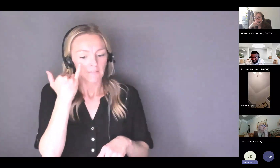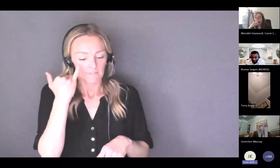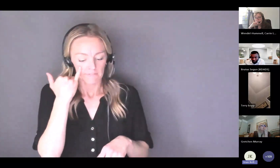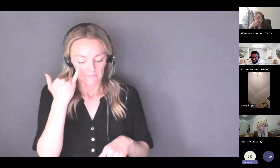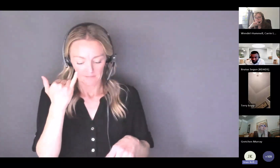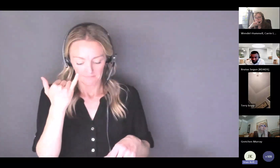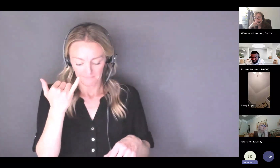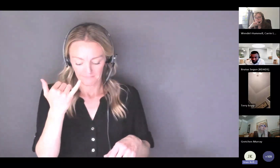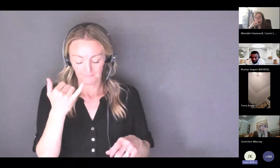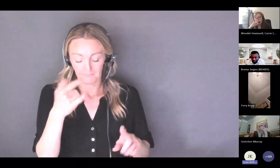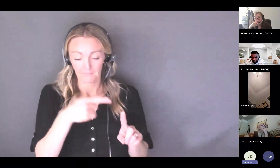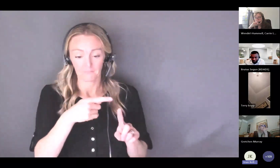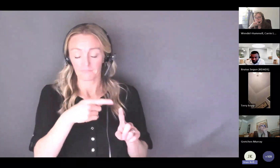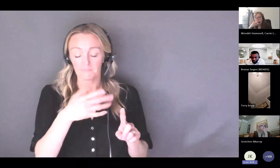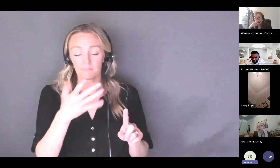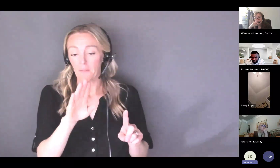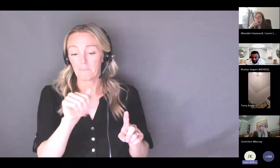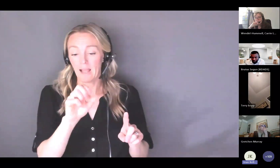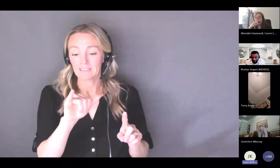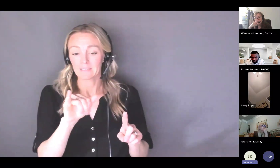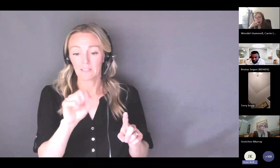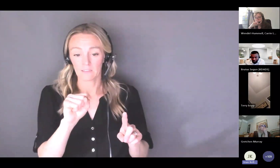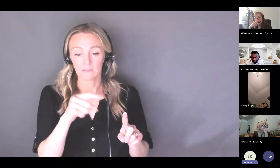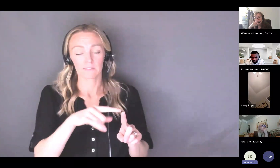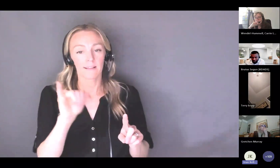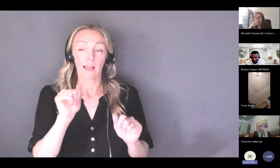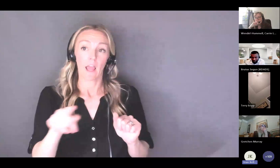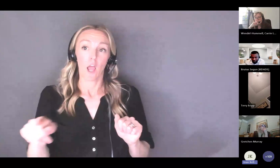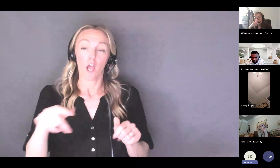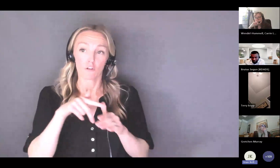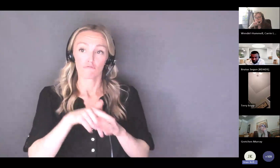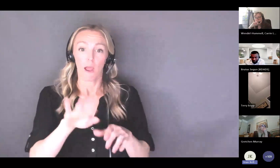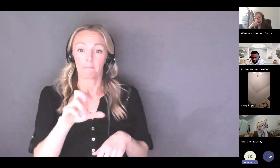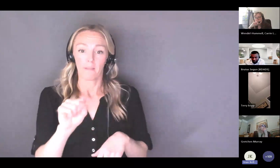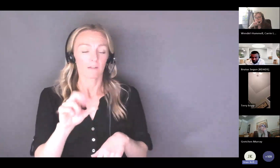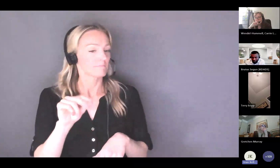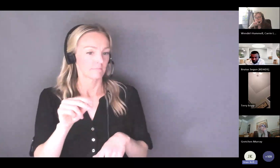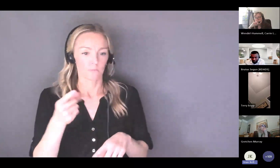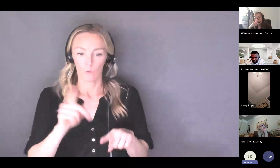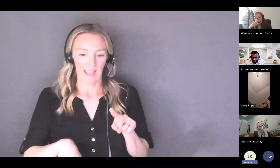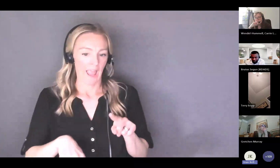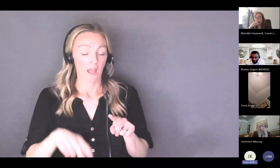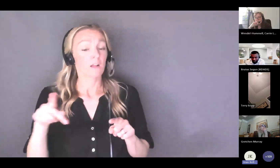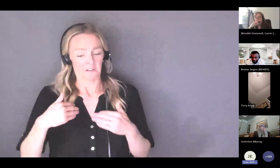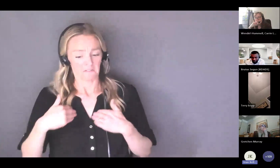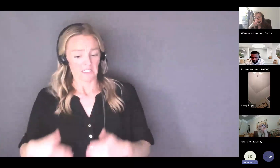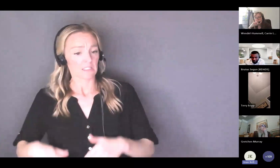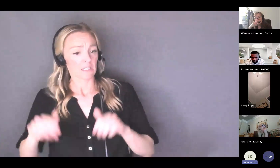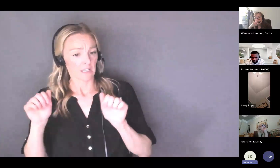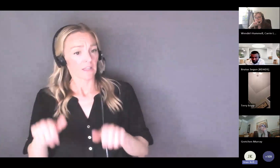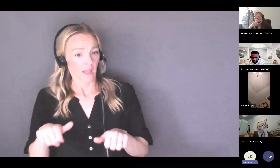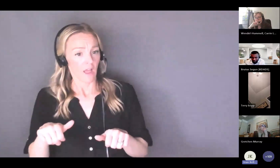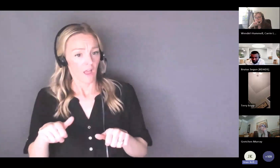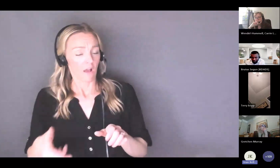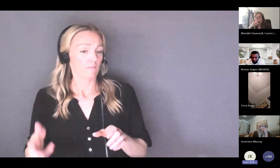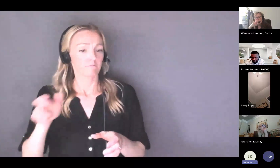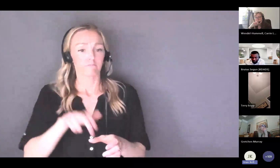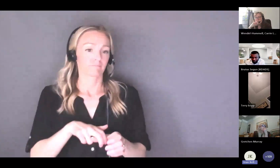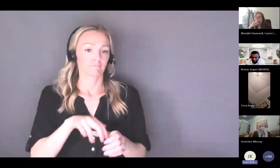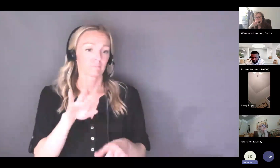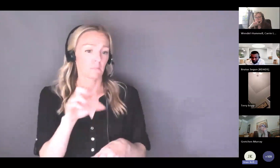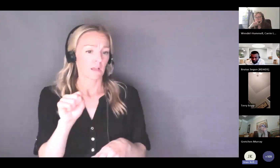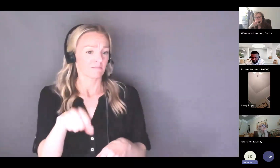from the basis, like, could he ride a bus? No, he can't. Not because he can't physically, get